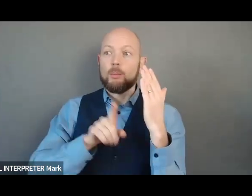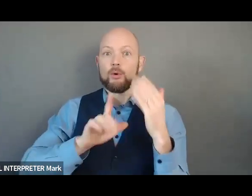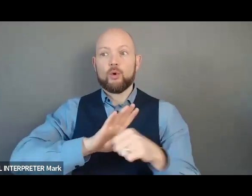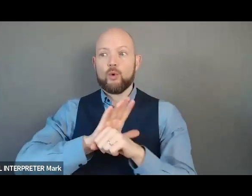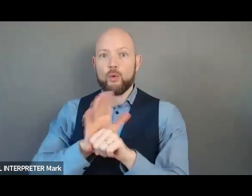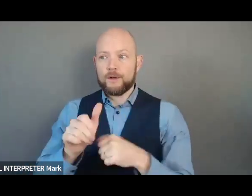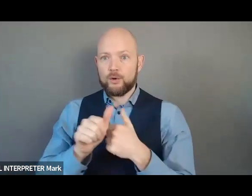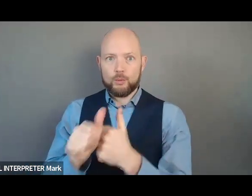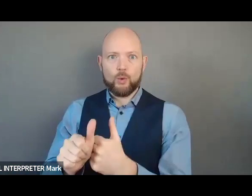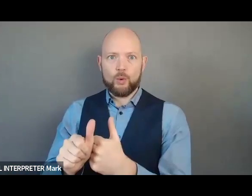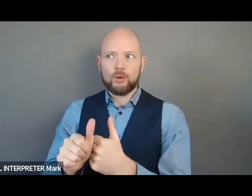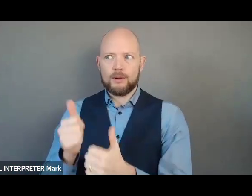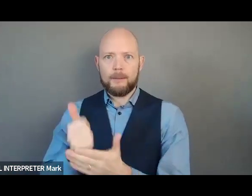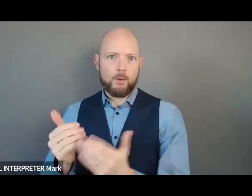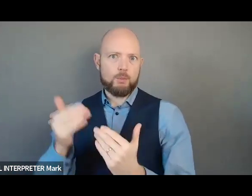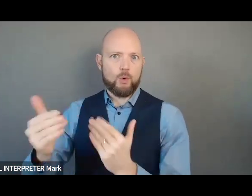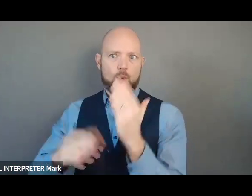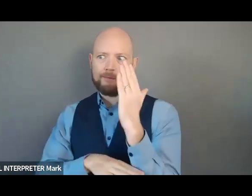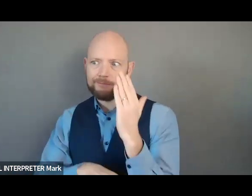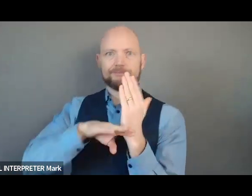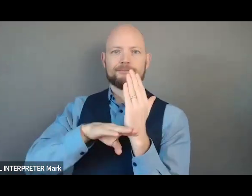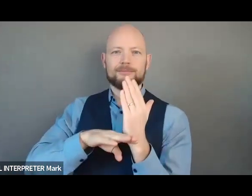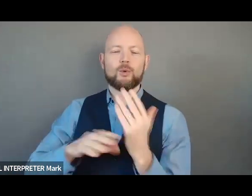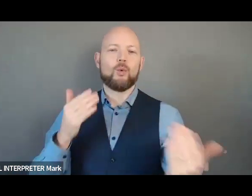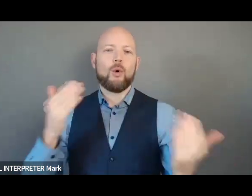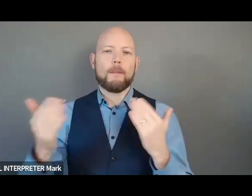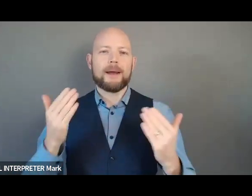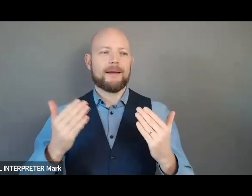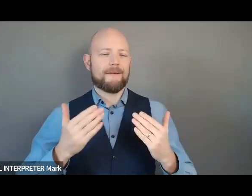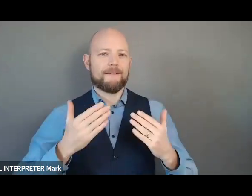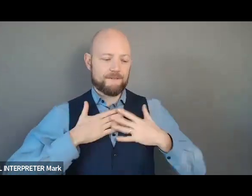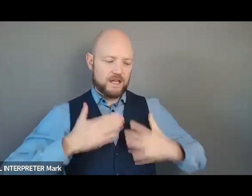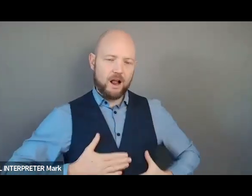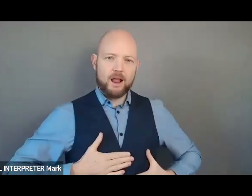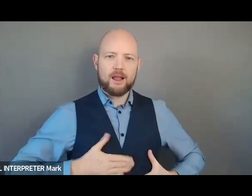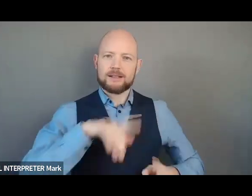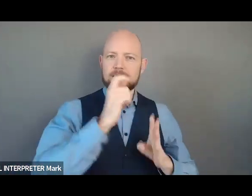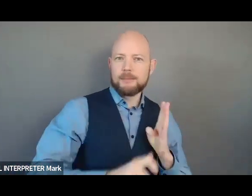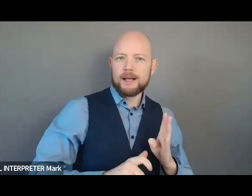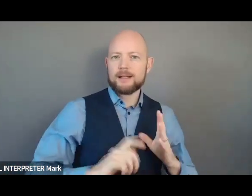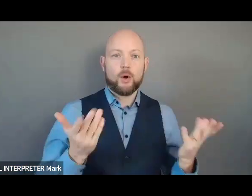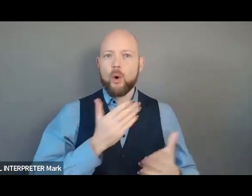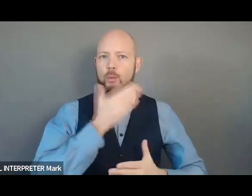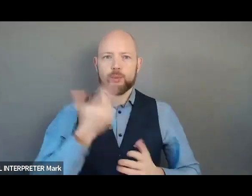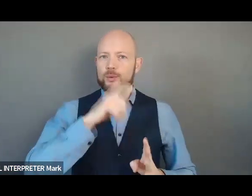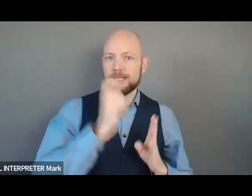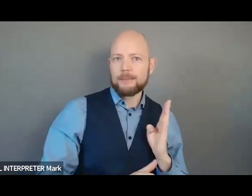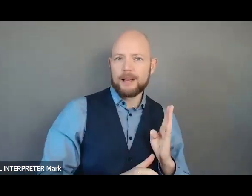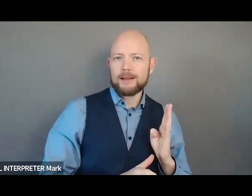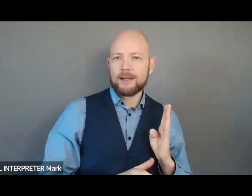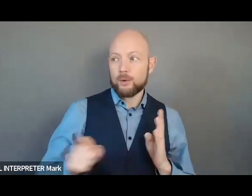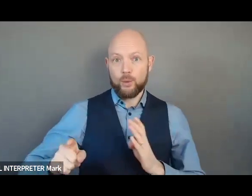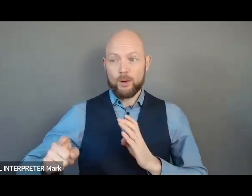than those who had physical impairments or no disability. So there were some differences in how